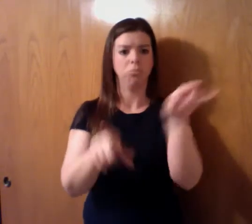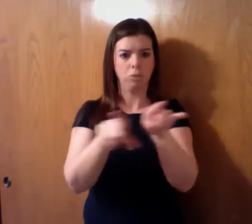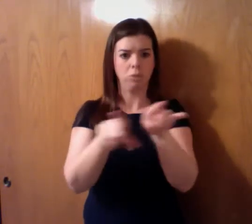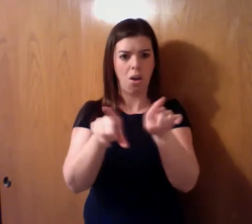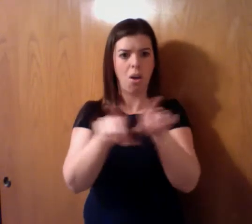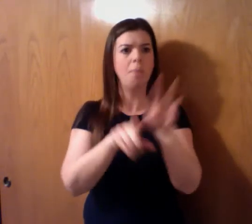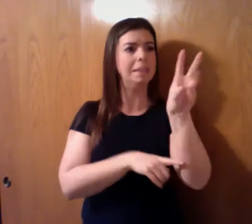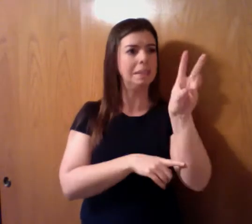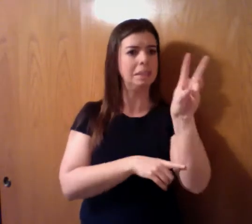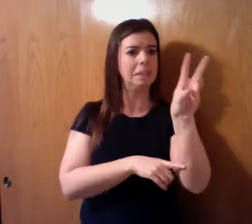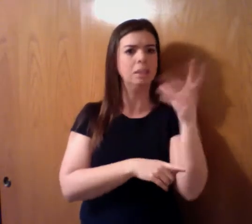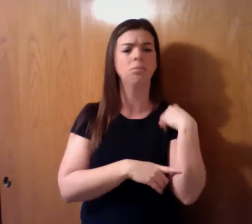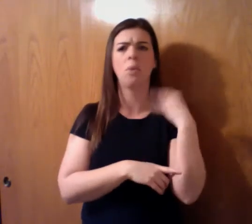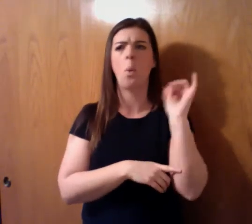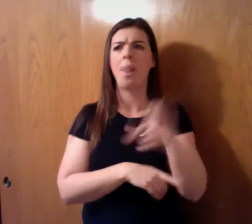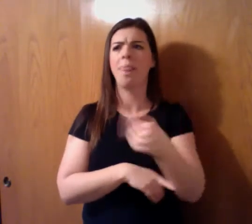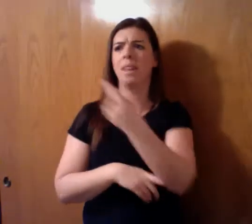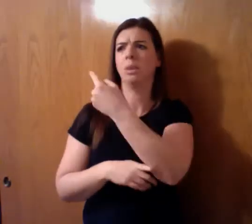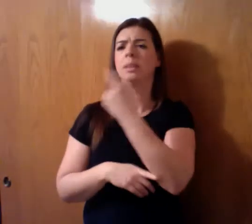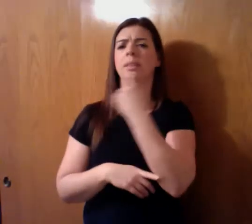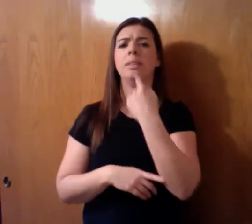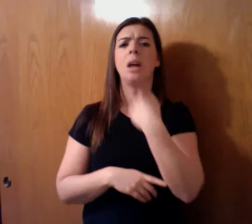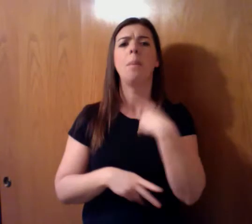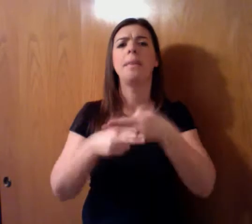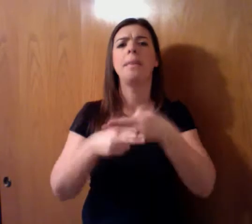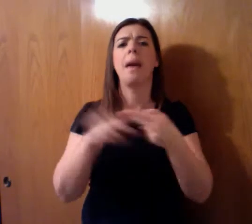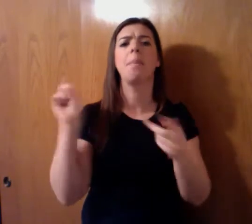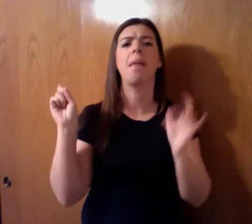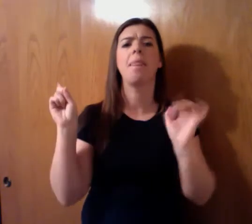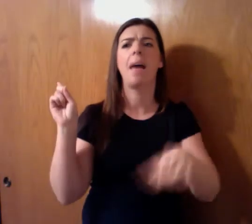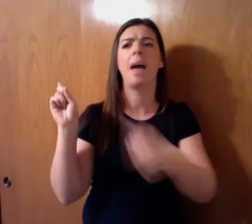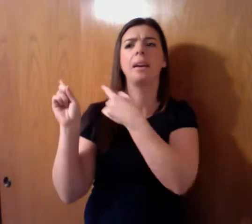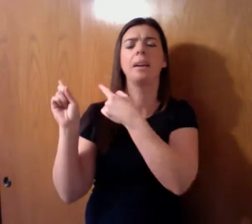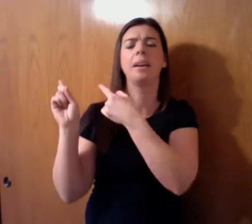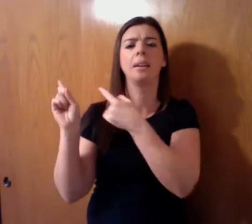shape? Tell me what the name of that shape is. Alicia, what's that shape?